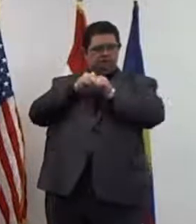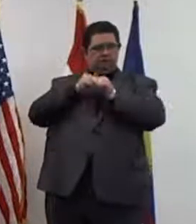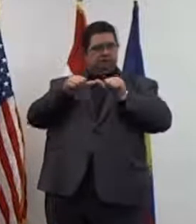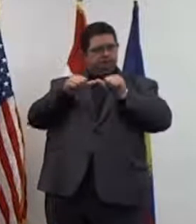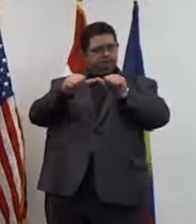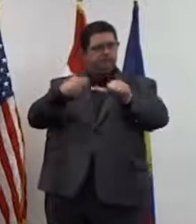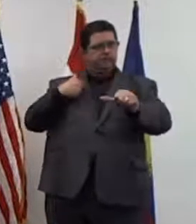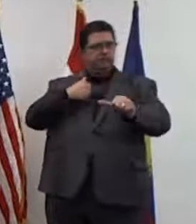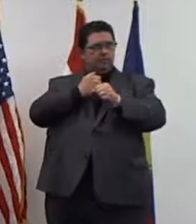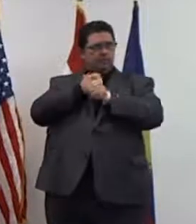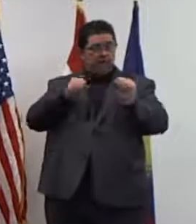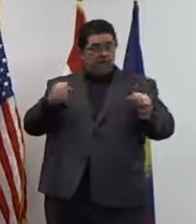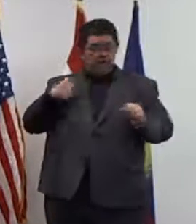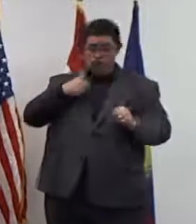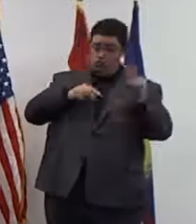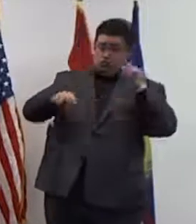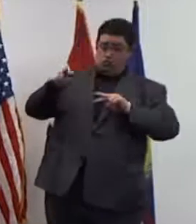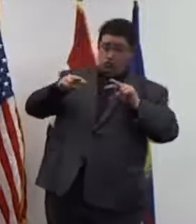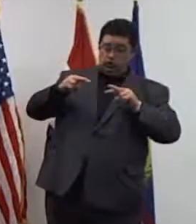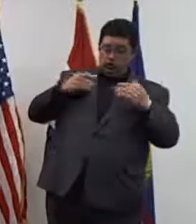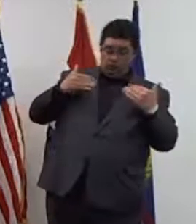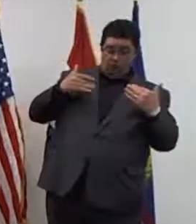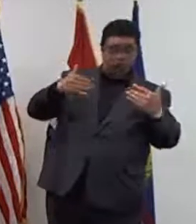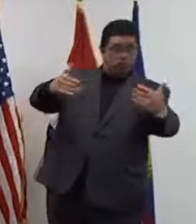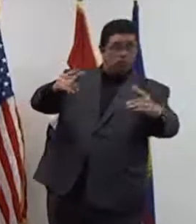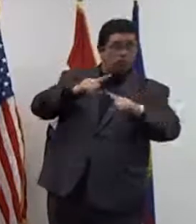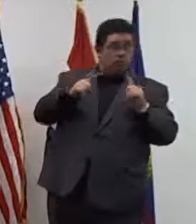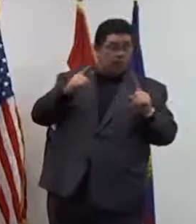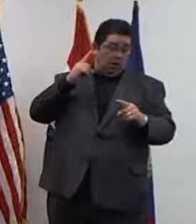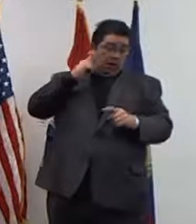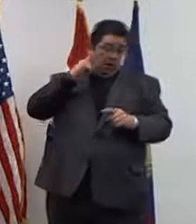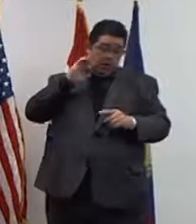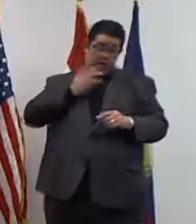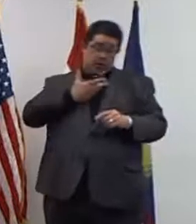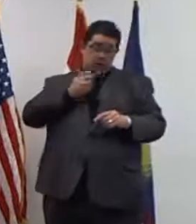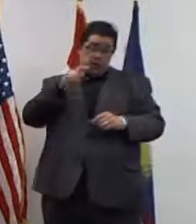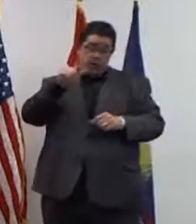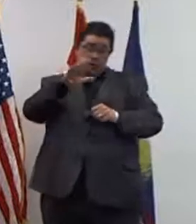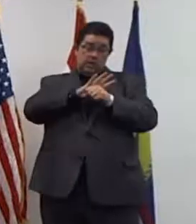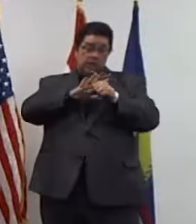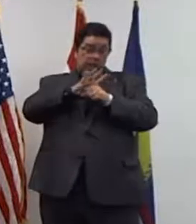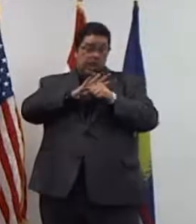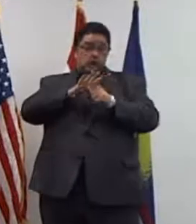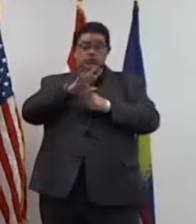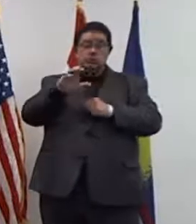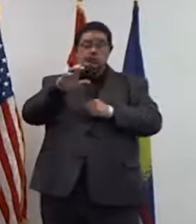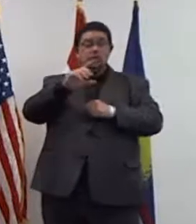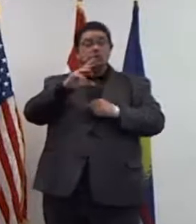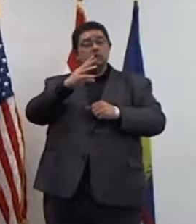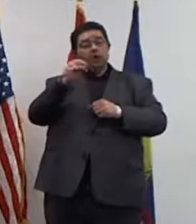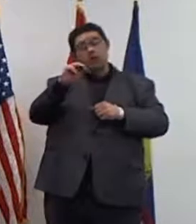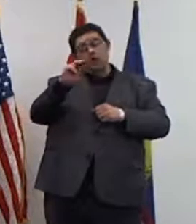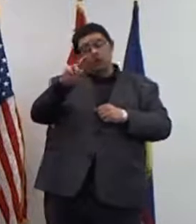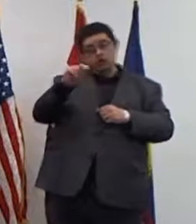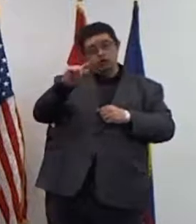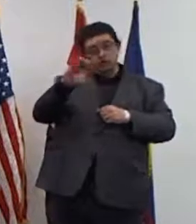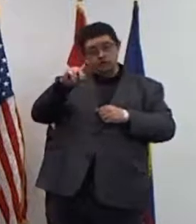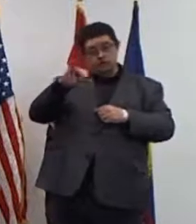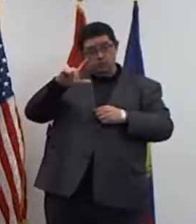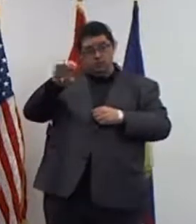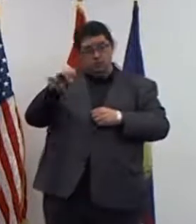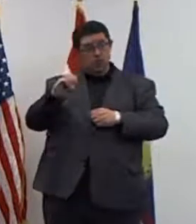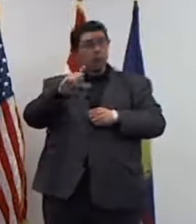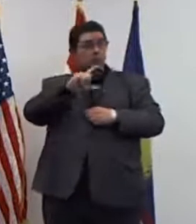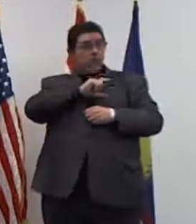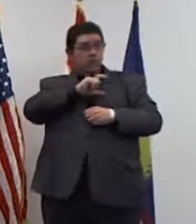watch this moving forward, but I believe our St. Louis County Police Department and the municipal police departments working cooperatively